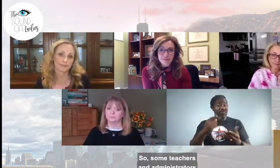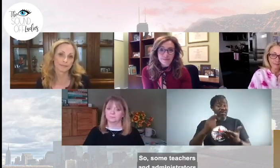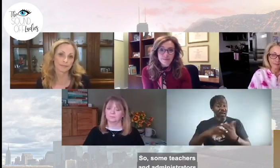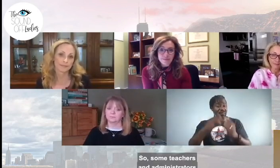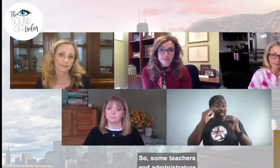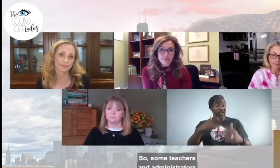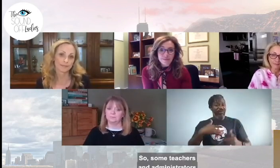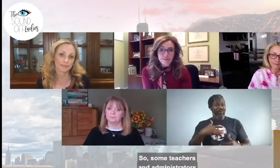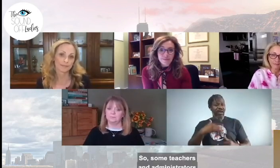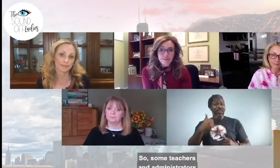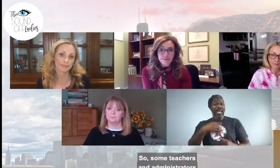too?